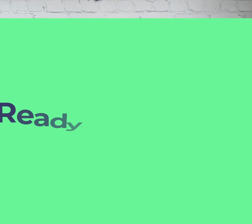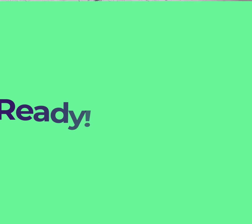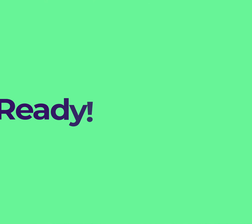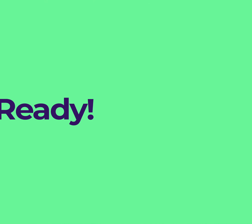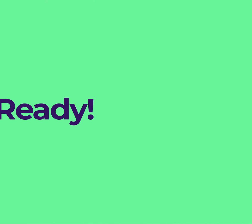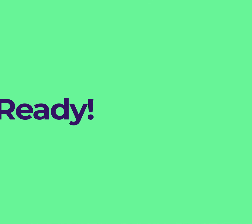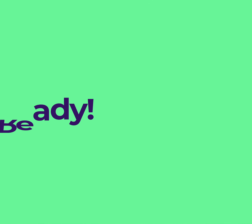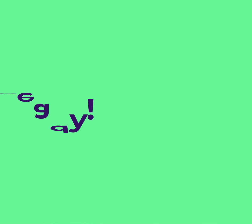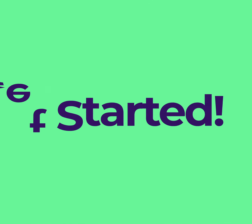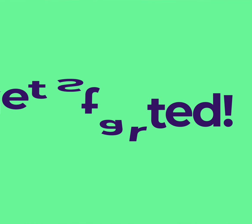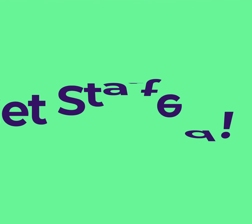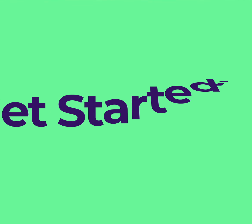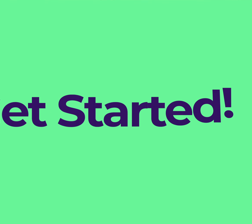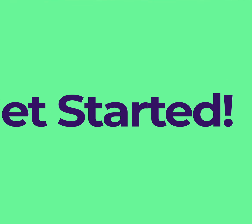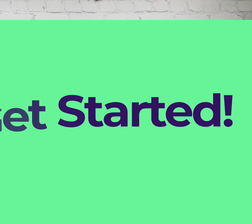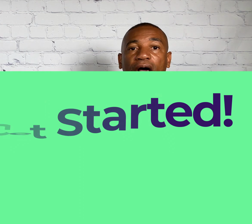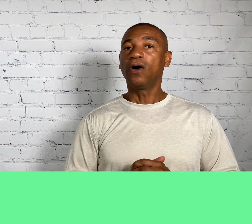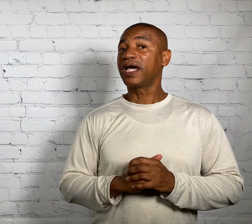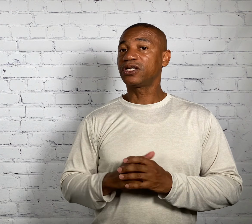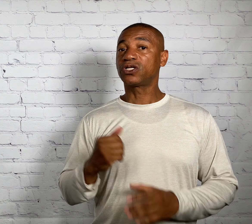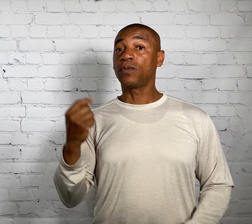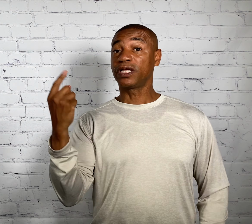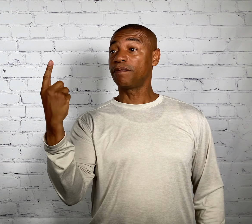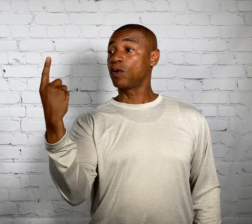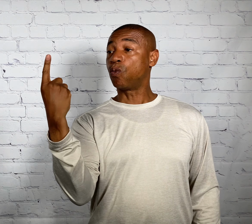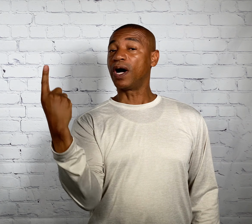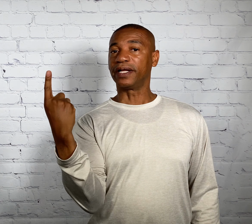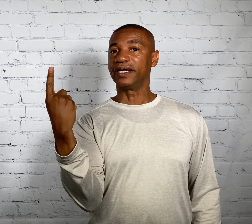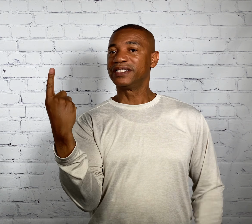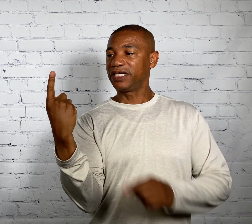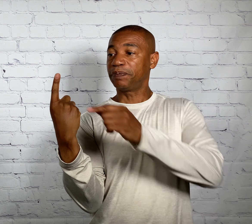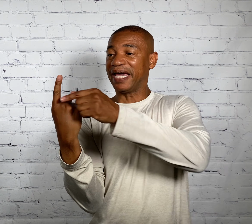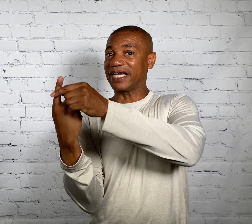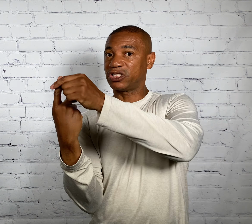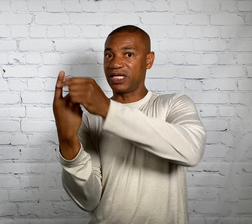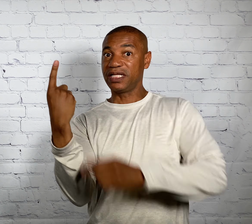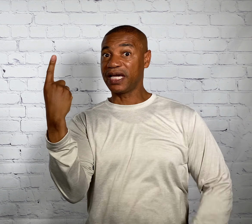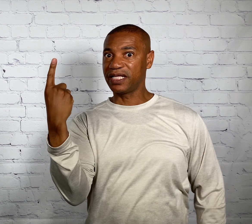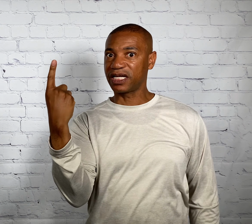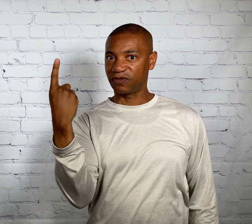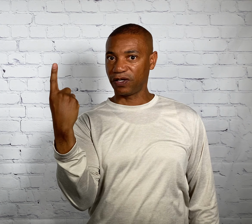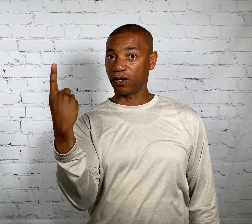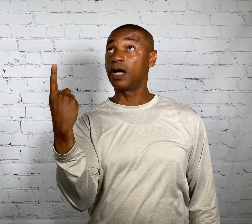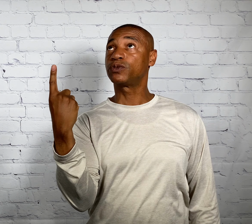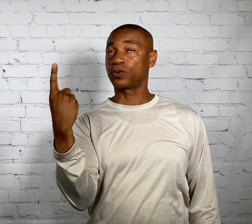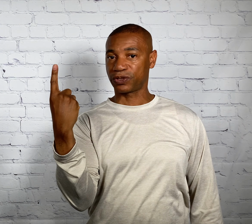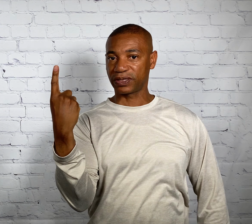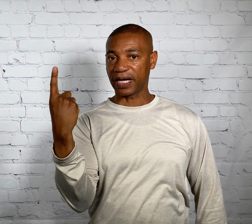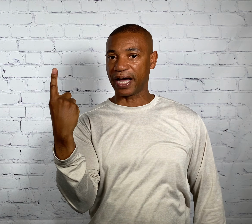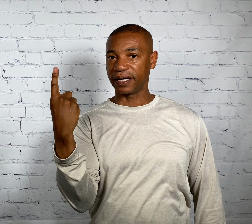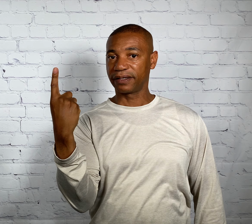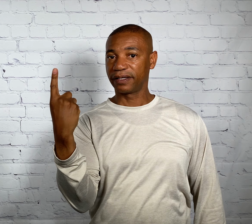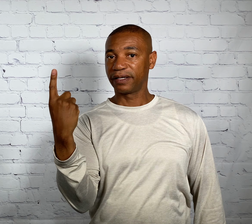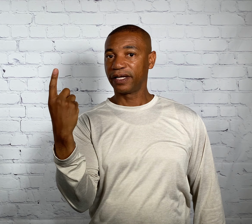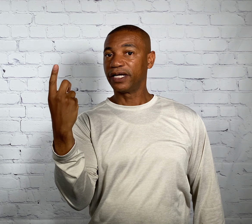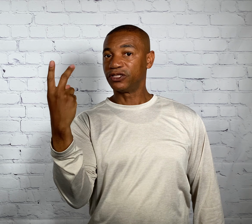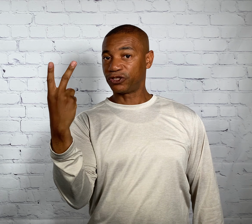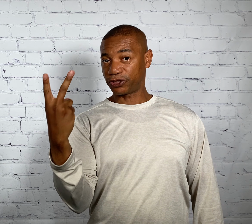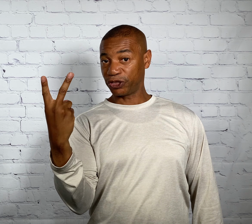ready? Let's get started. Okay, let's start with number 1. Simply extend the index finger up towards the sky.